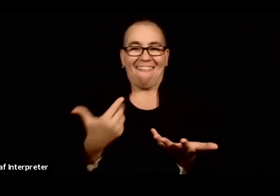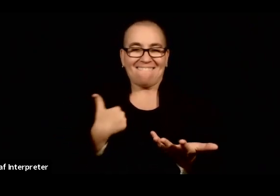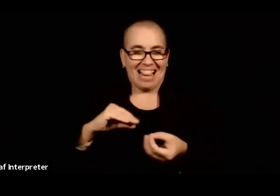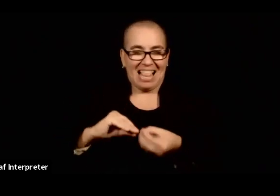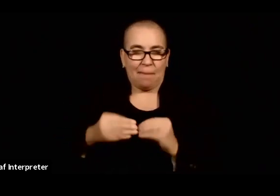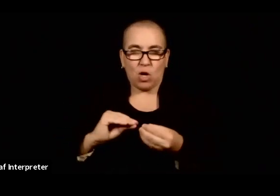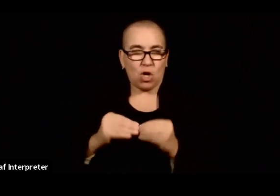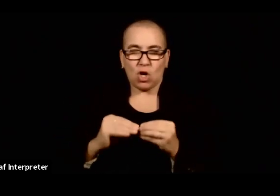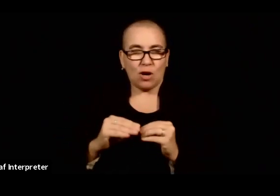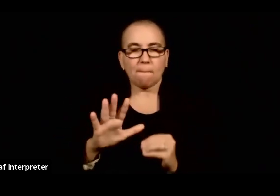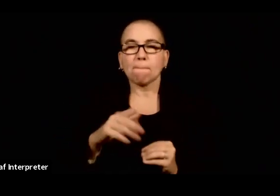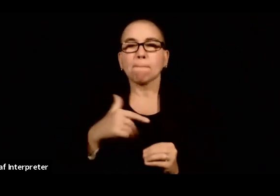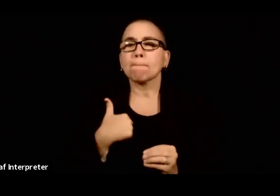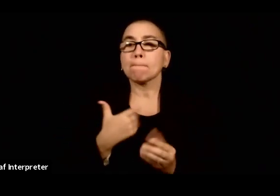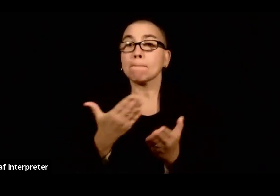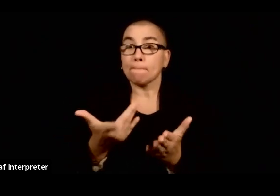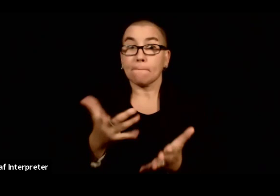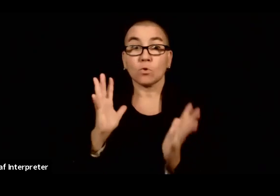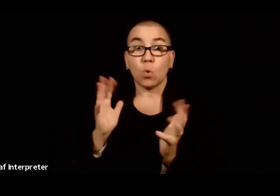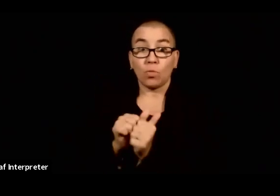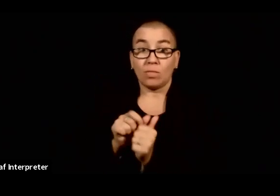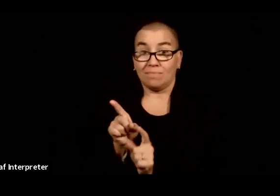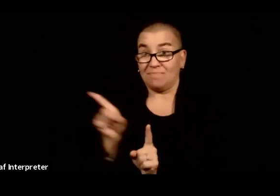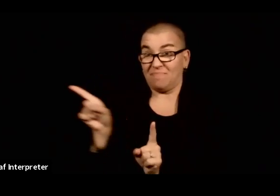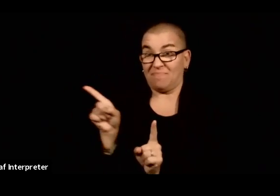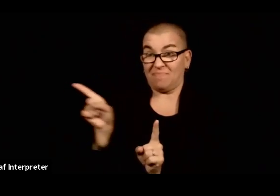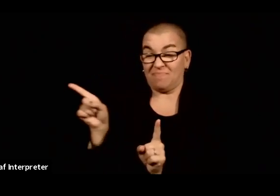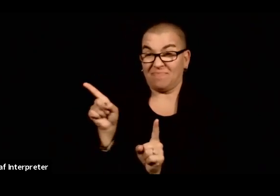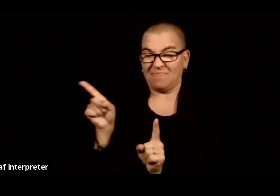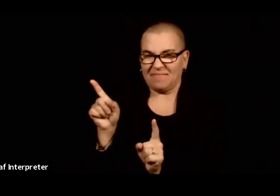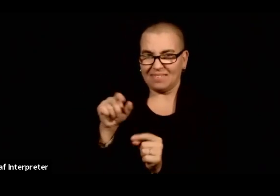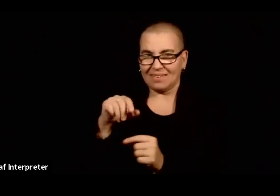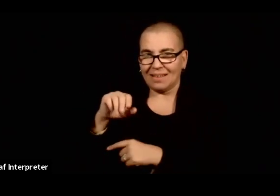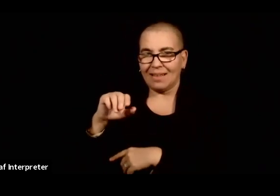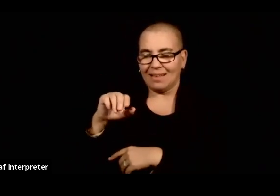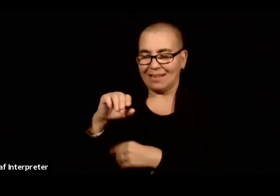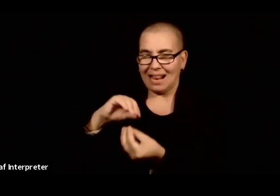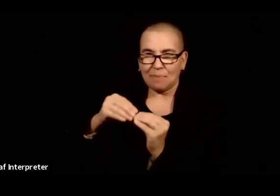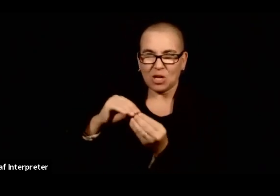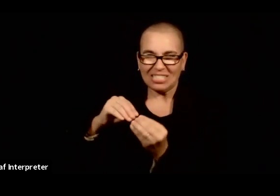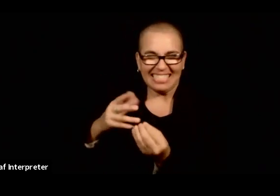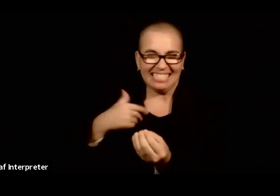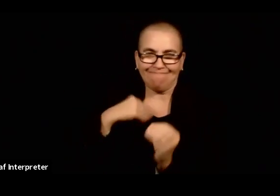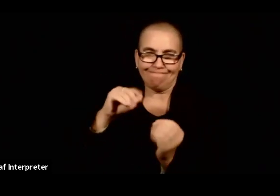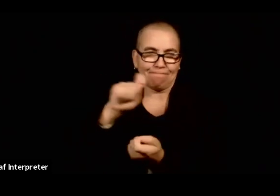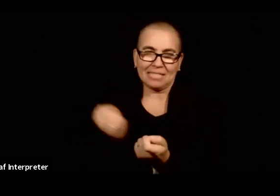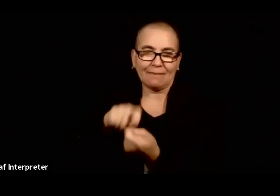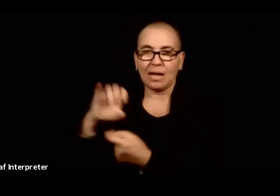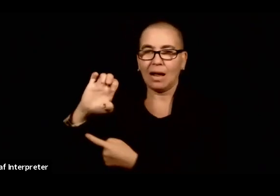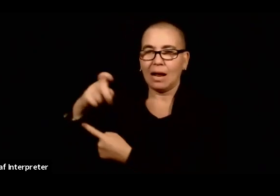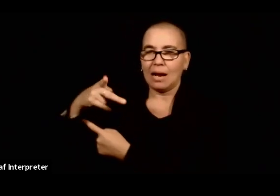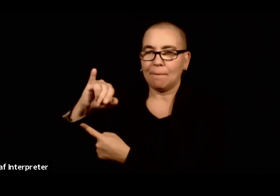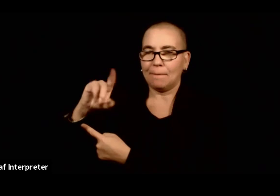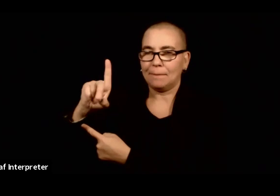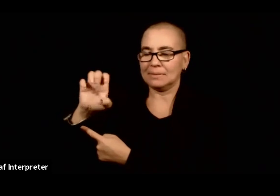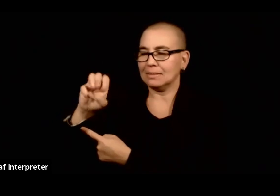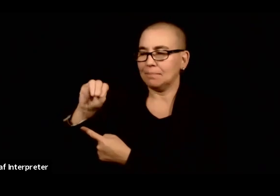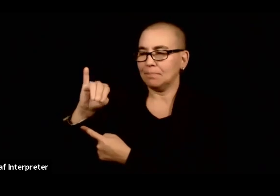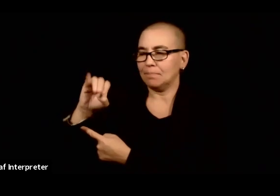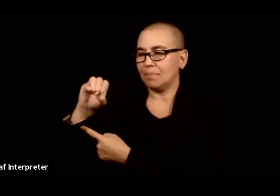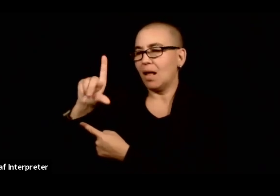and really looking at just the case numbers in the community, there would be about 40 counties that